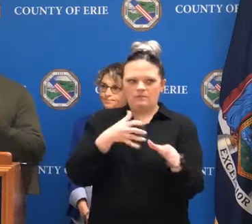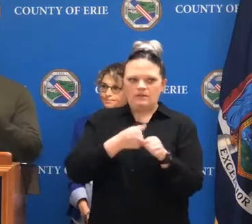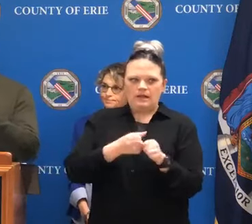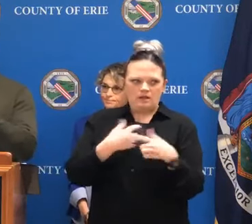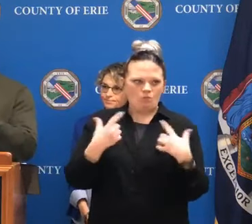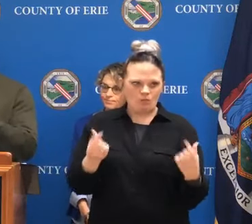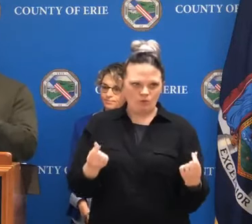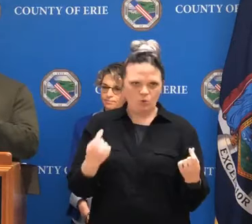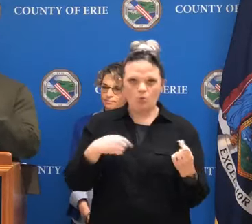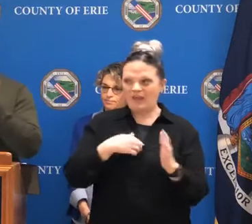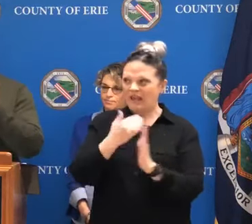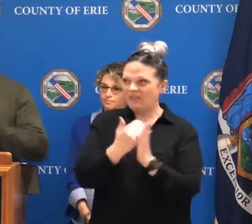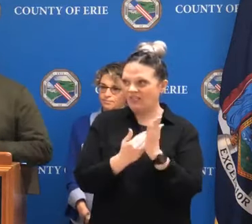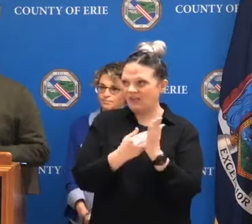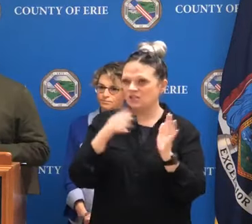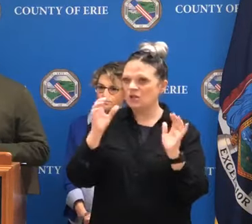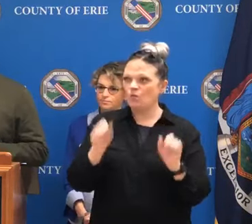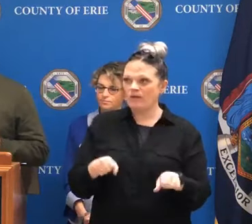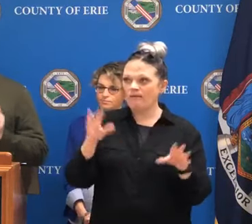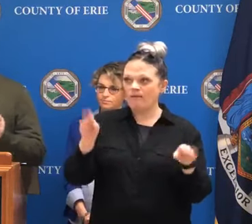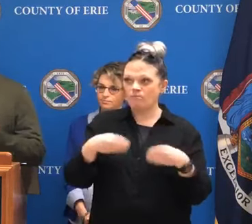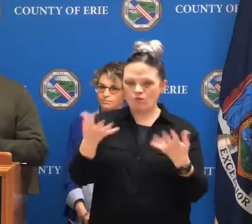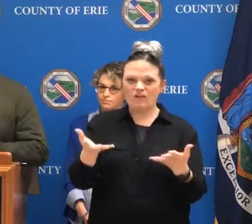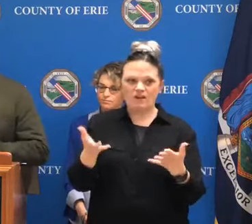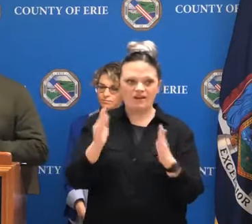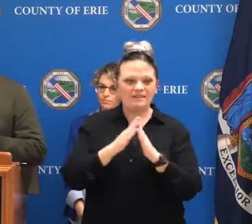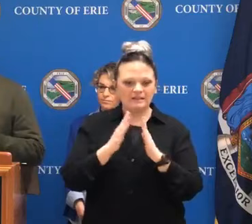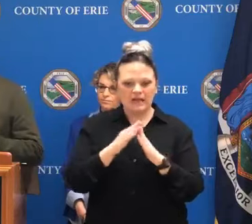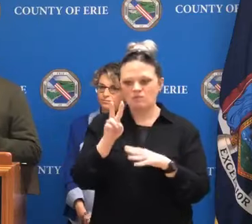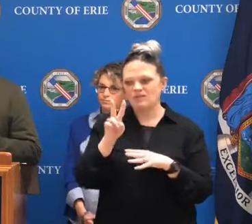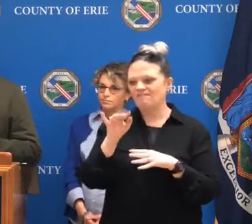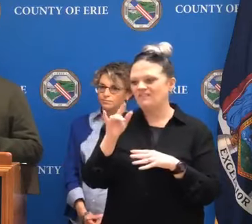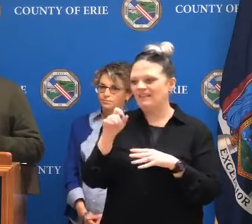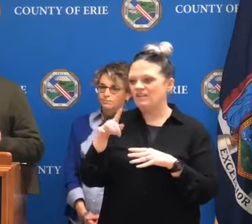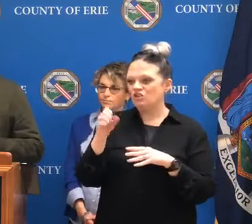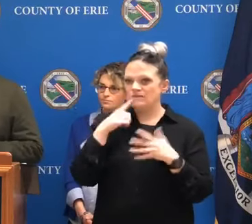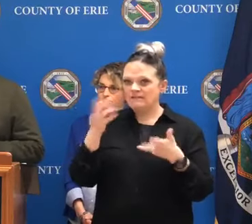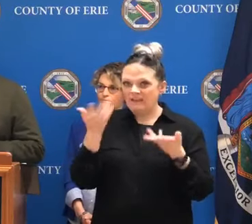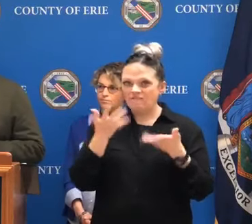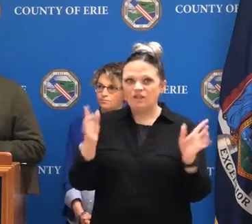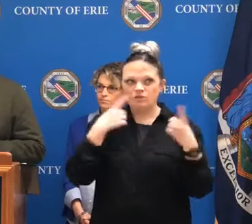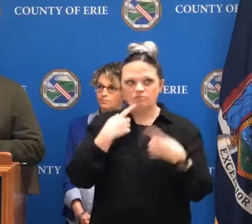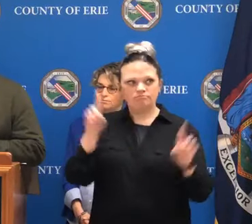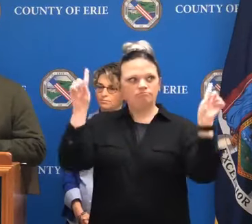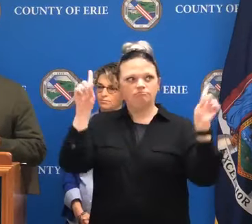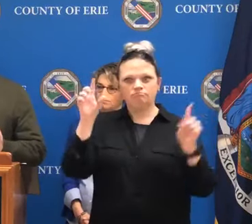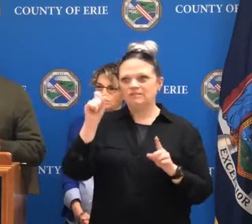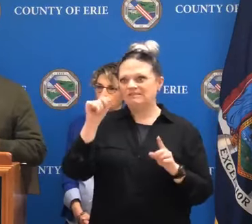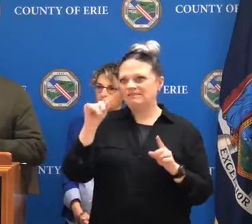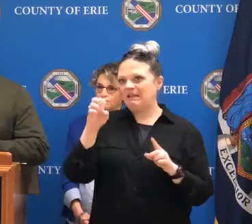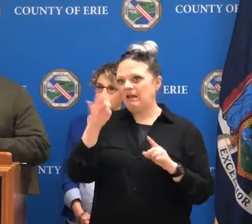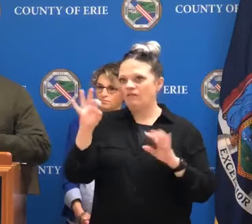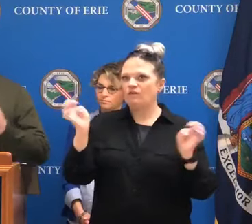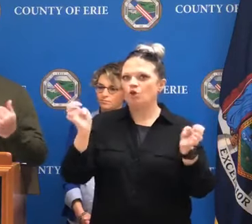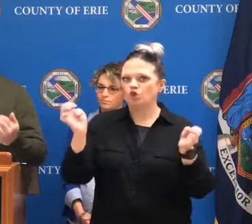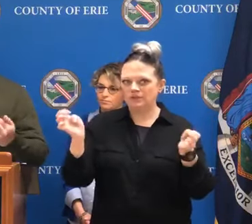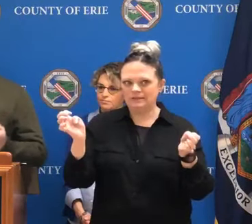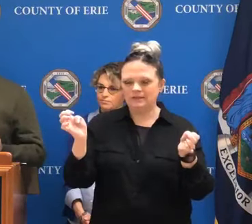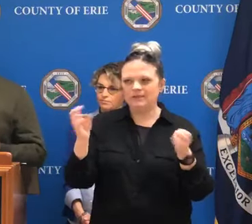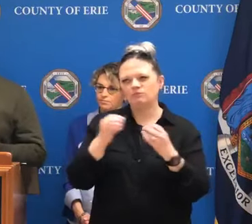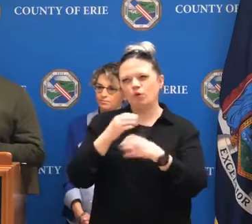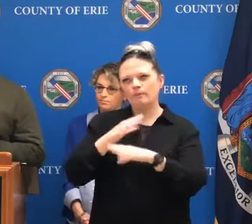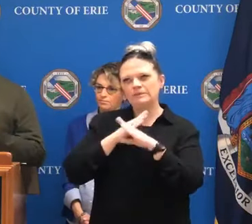doing. We do have a list that we can eventually provide the towns and villages that have declared states of emergency, which again is more a